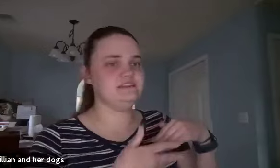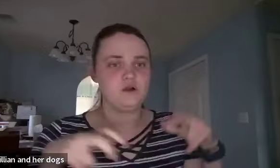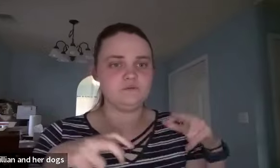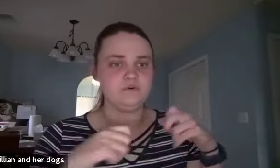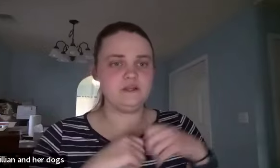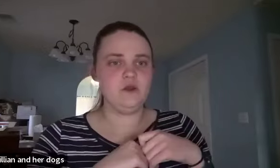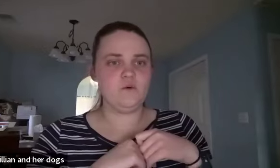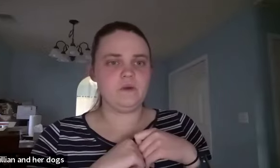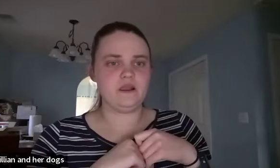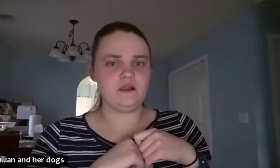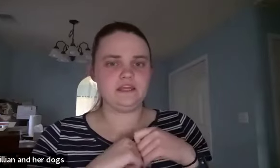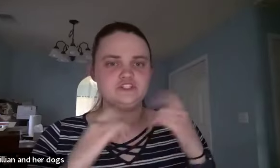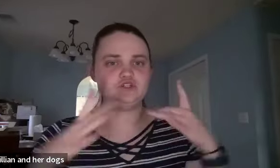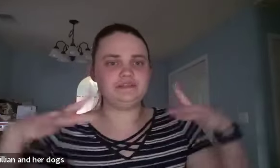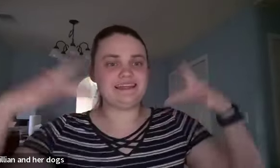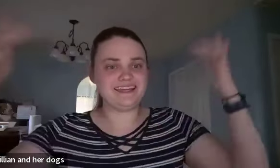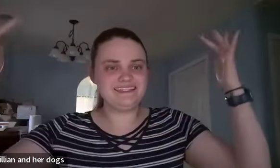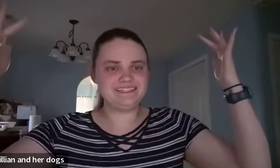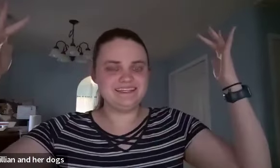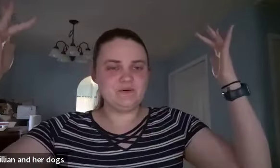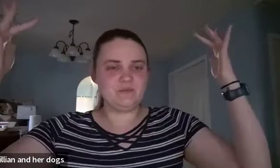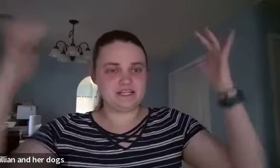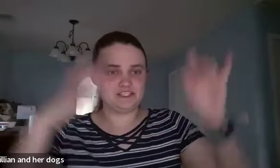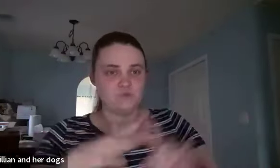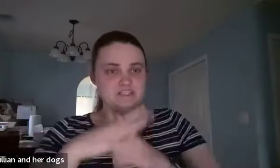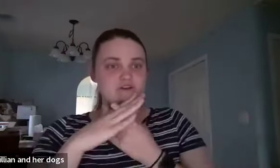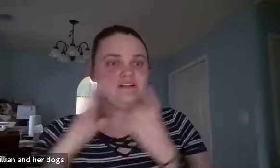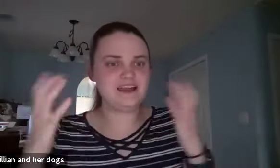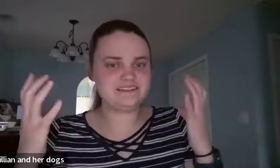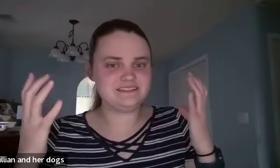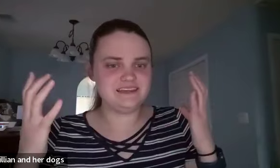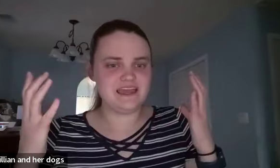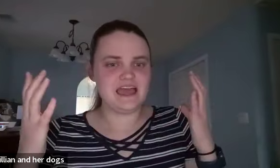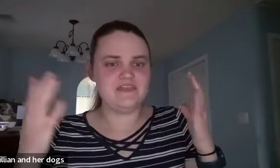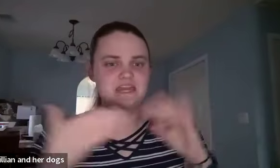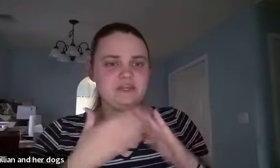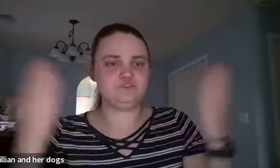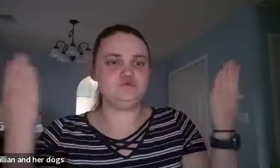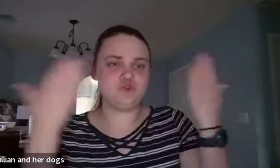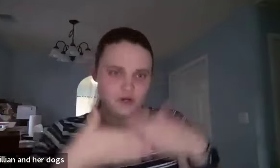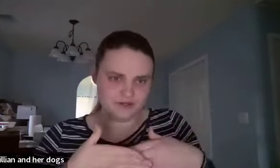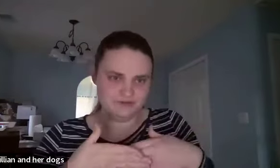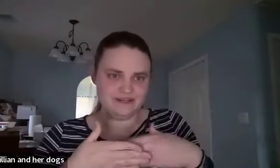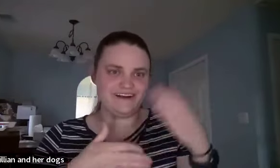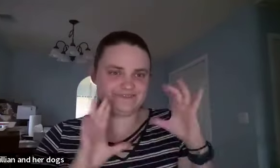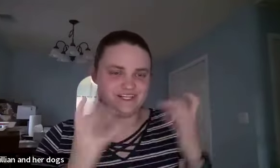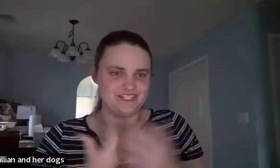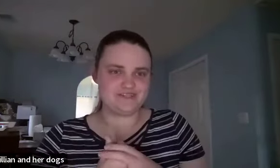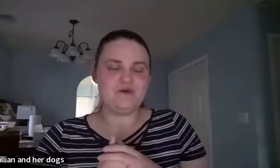this awkward point where it's too light when we start class, and then it becomes too dark when class finishes. We